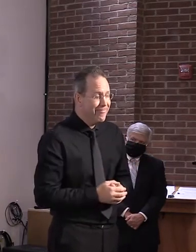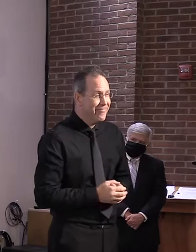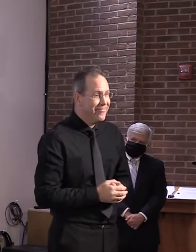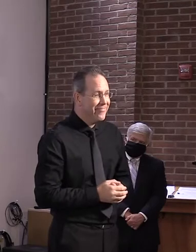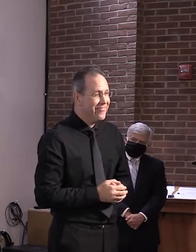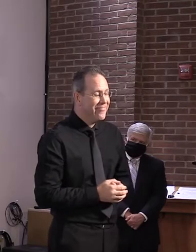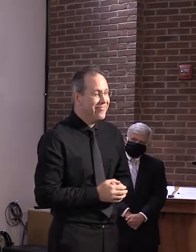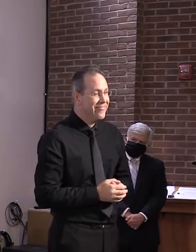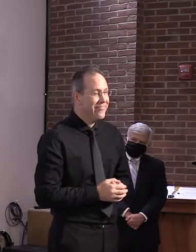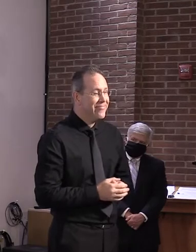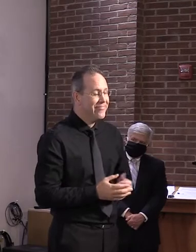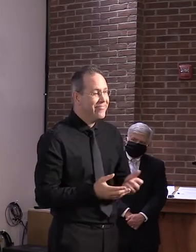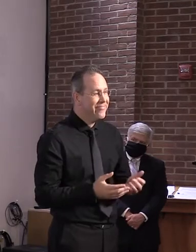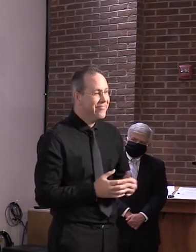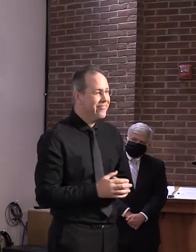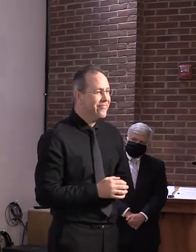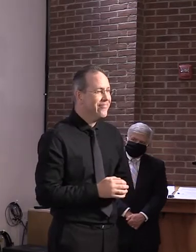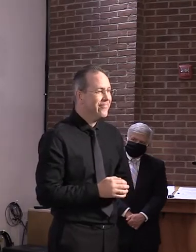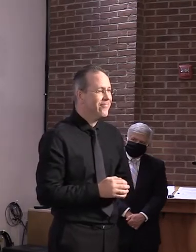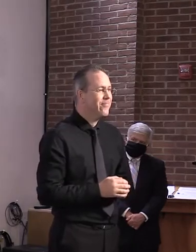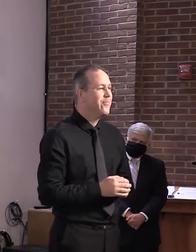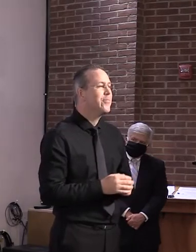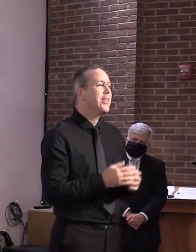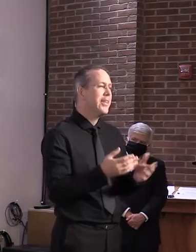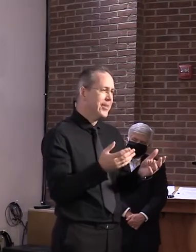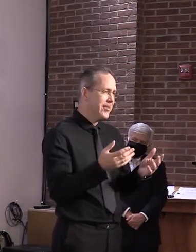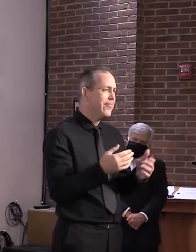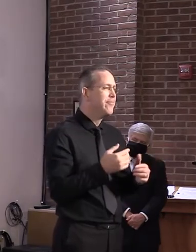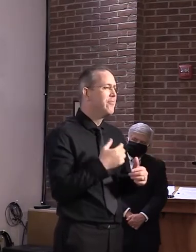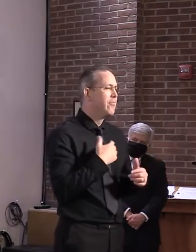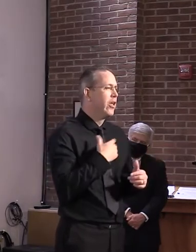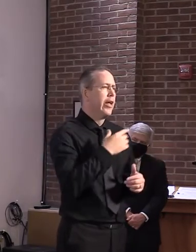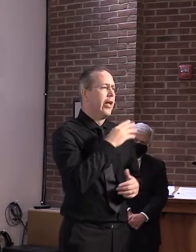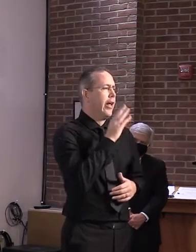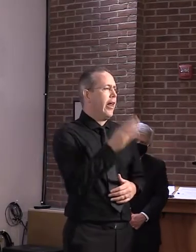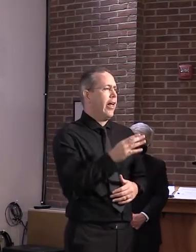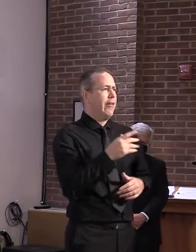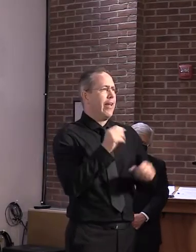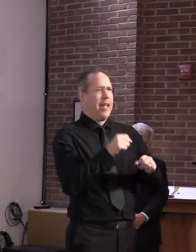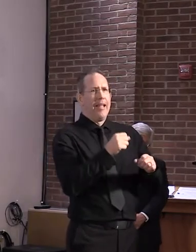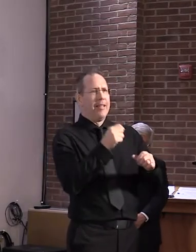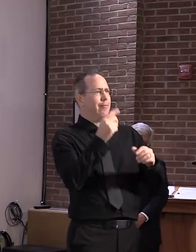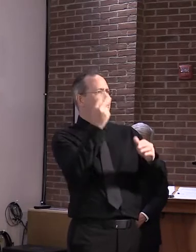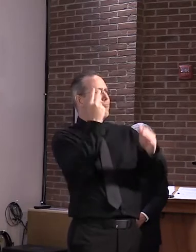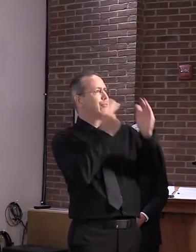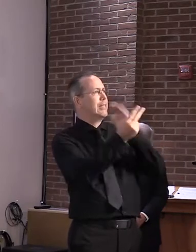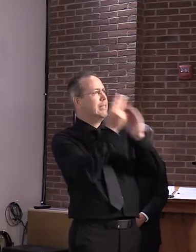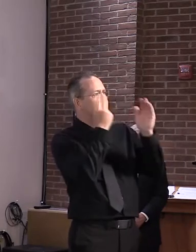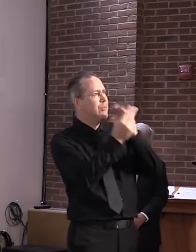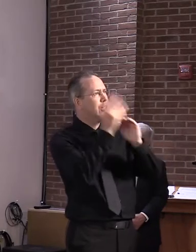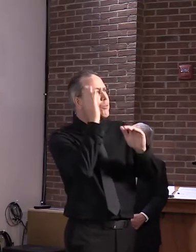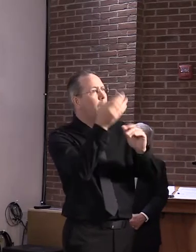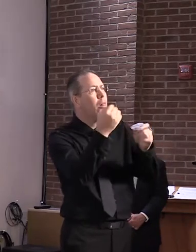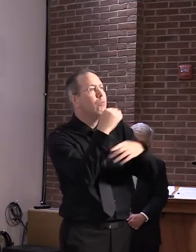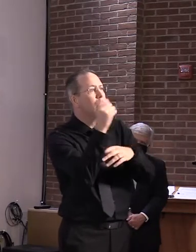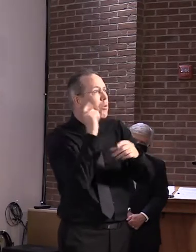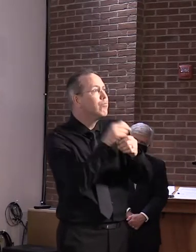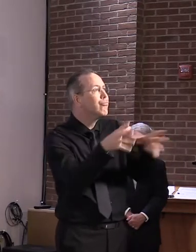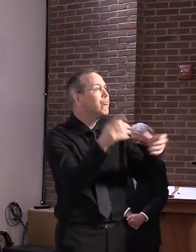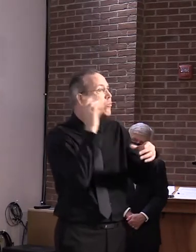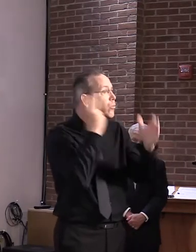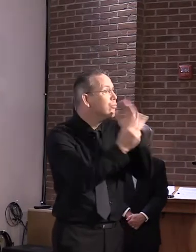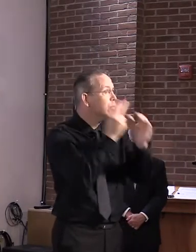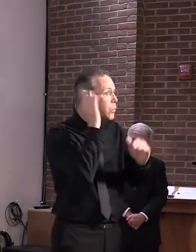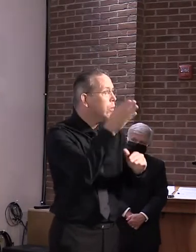The pre-test probability of protests leading to high infection rates seem to be high to